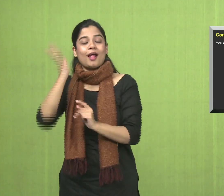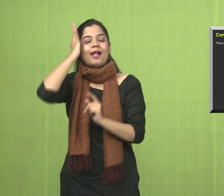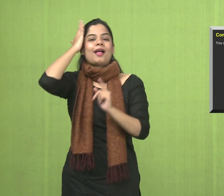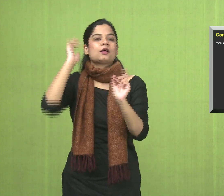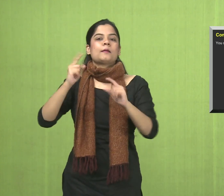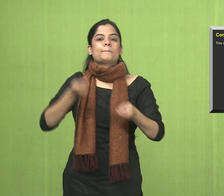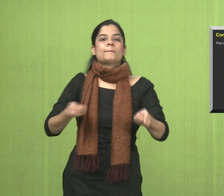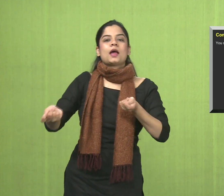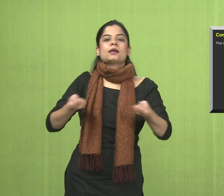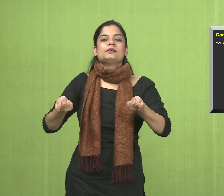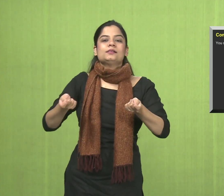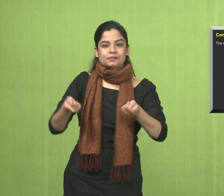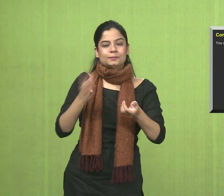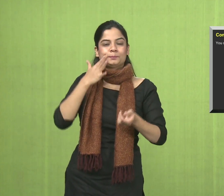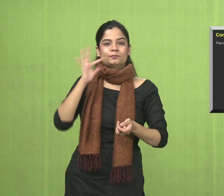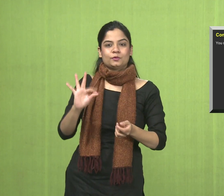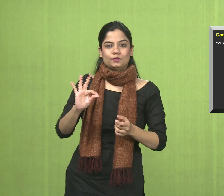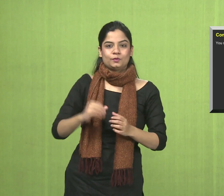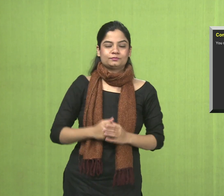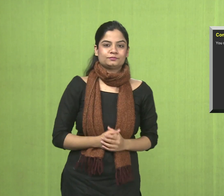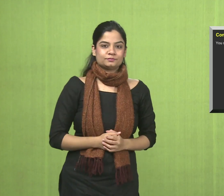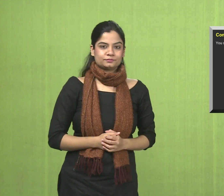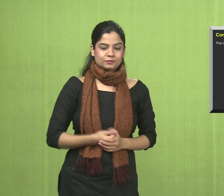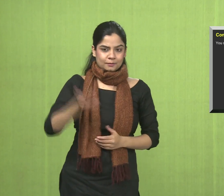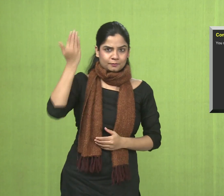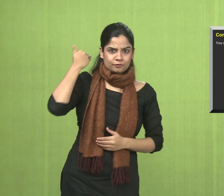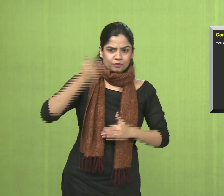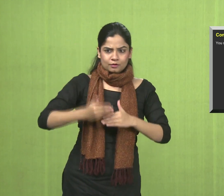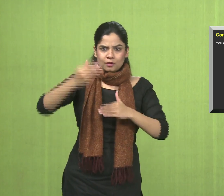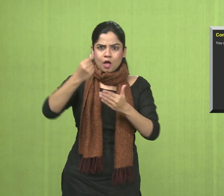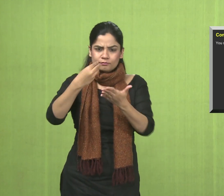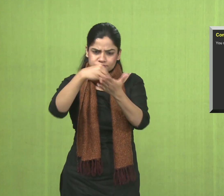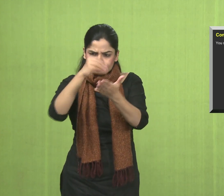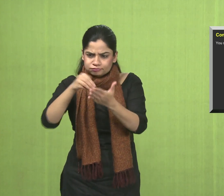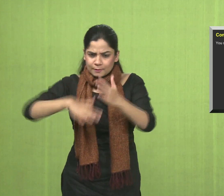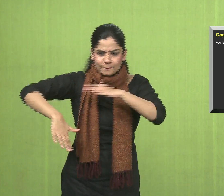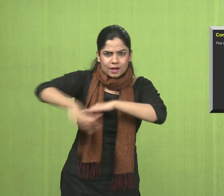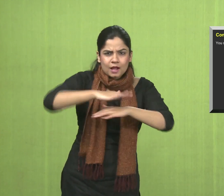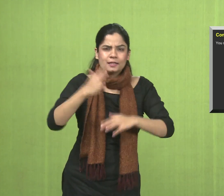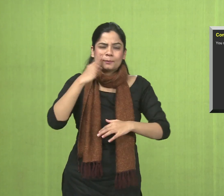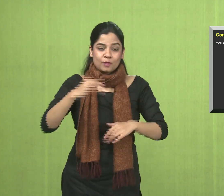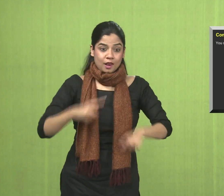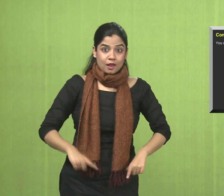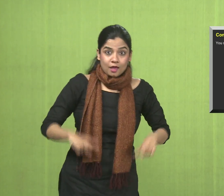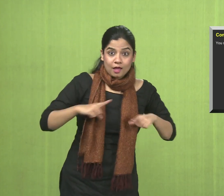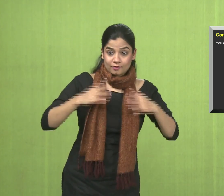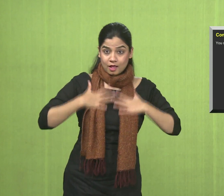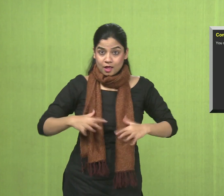Just spend money on the basis of need. Make use of time, skill and knowledge to cut